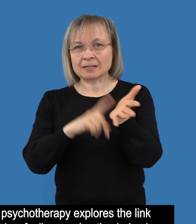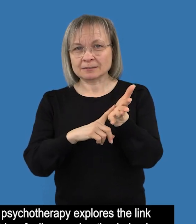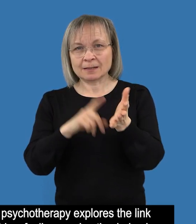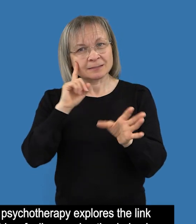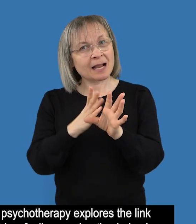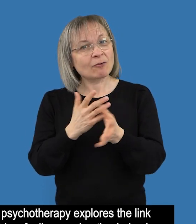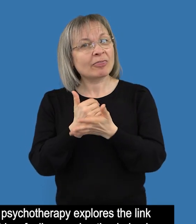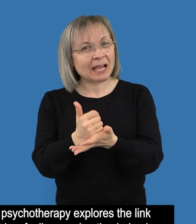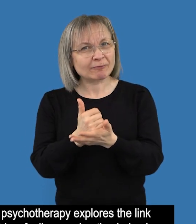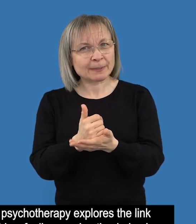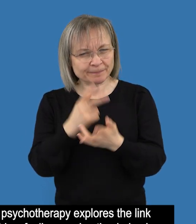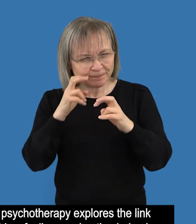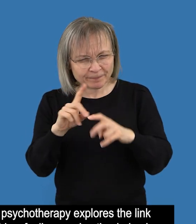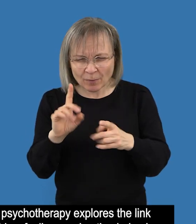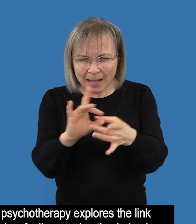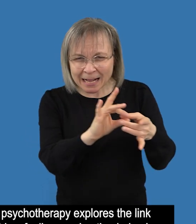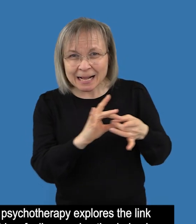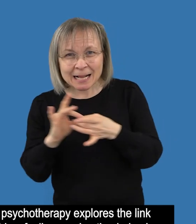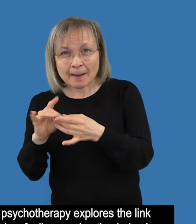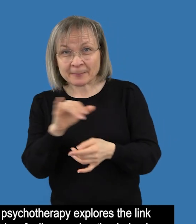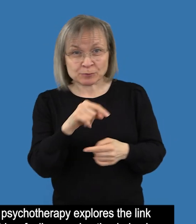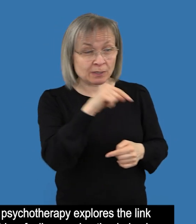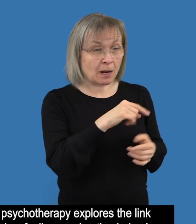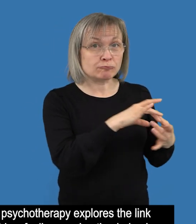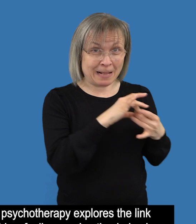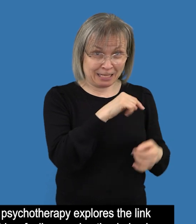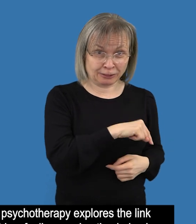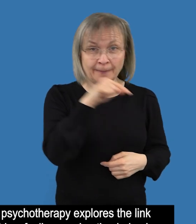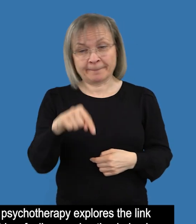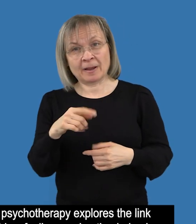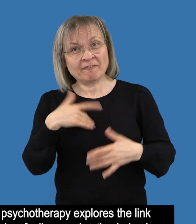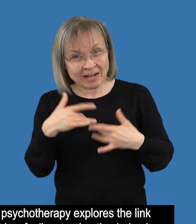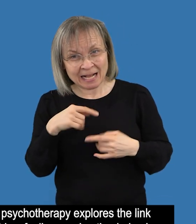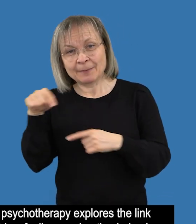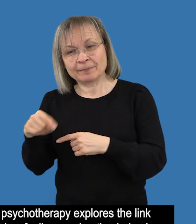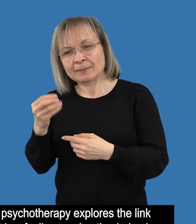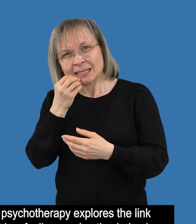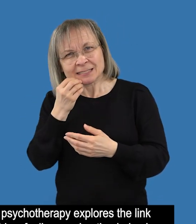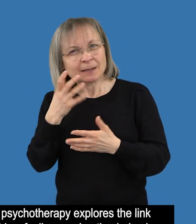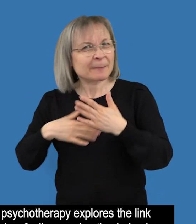Interpersonal psychotherapy explores the link between relationships, feelings, and eating